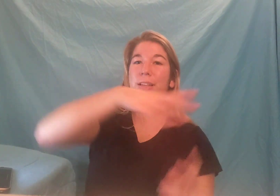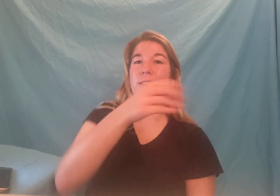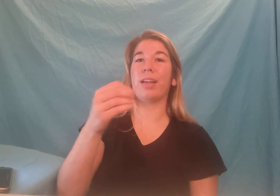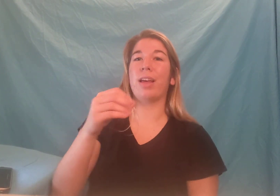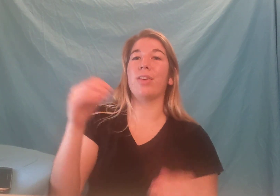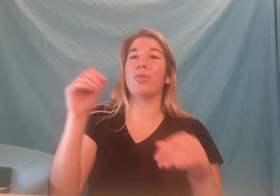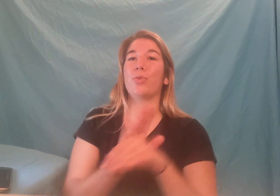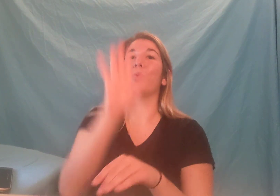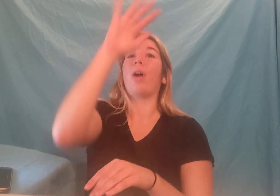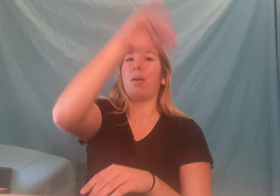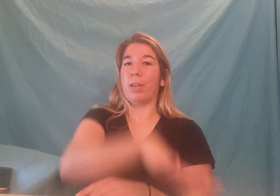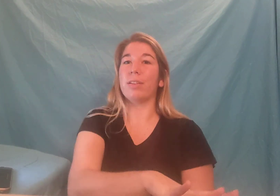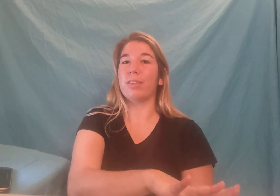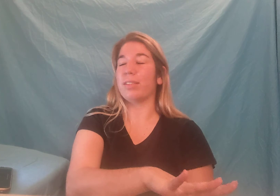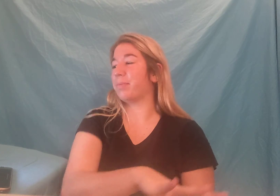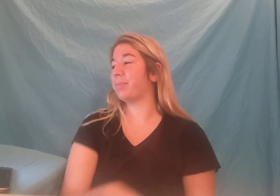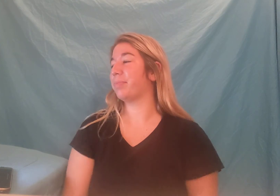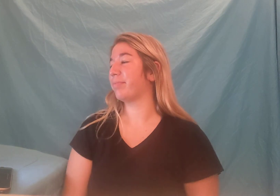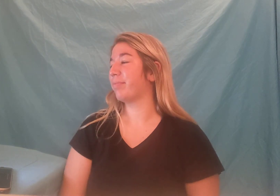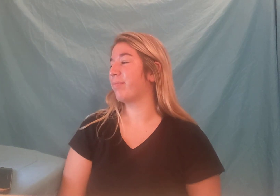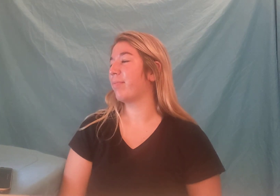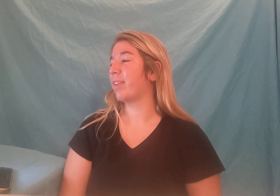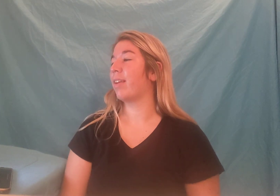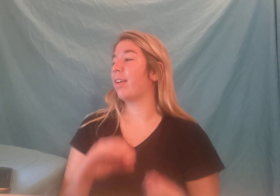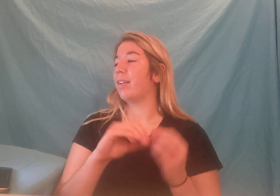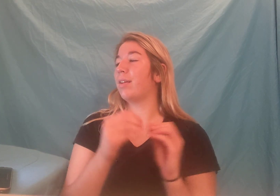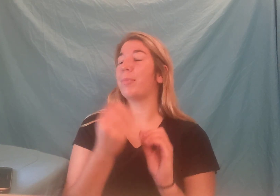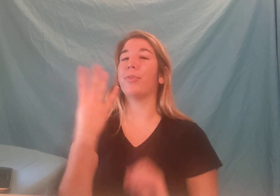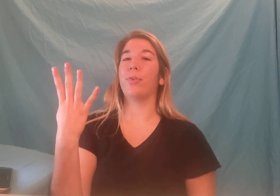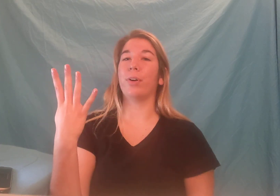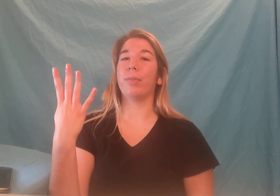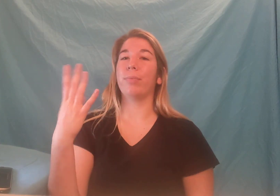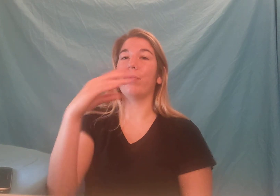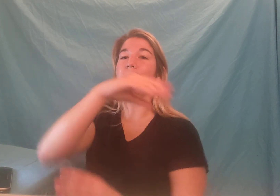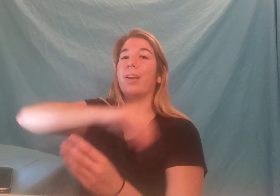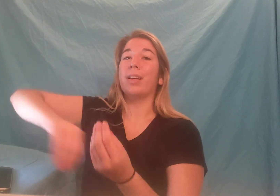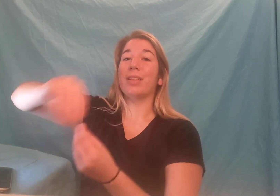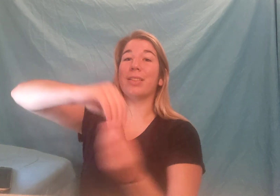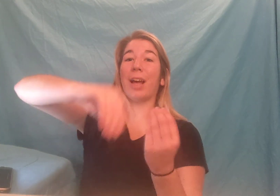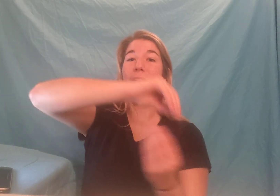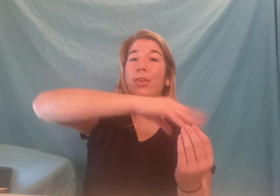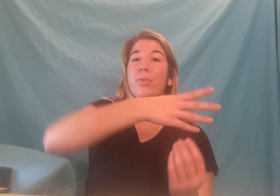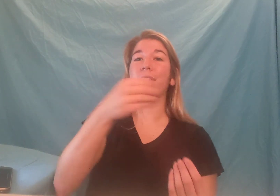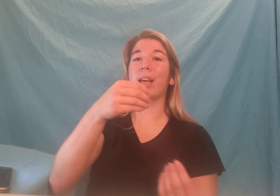hurricanes, and tsunamis. Number 4, cyclones